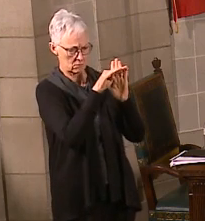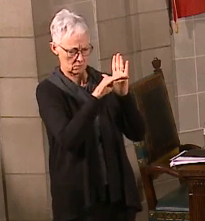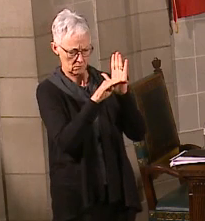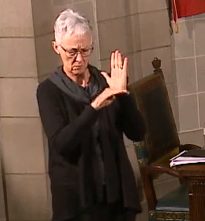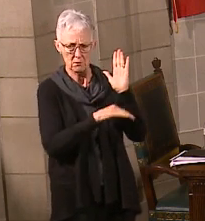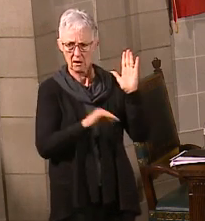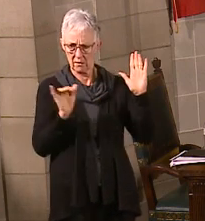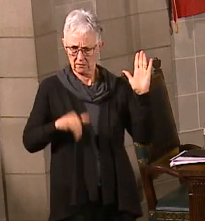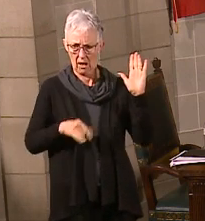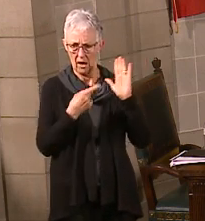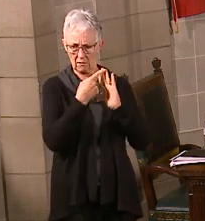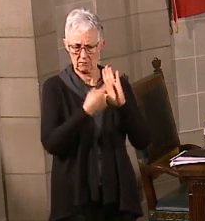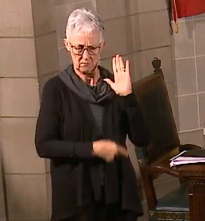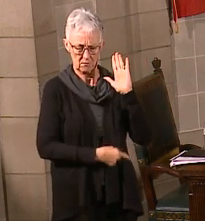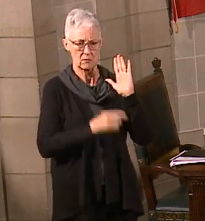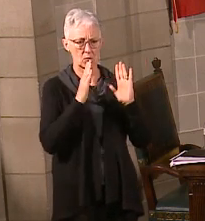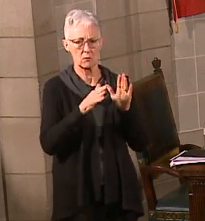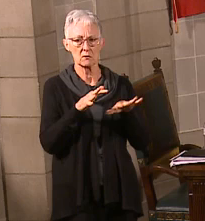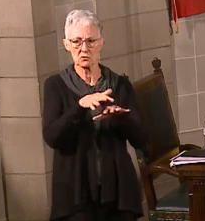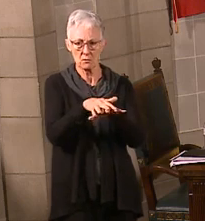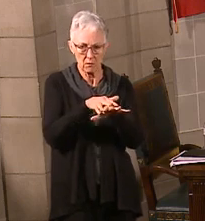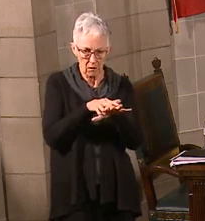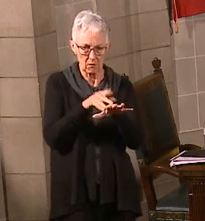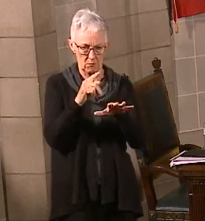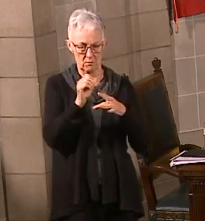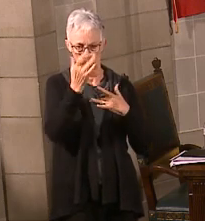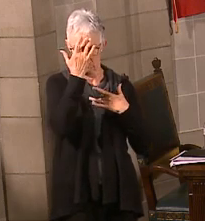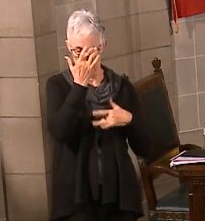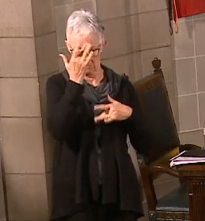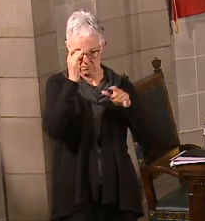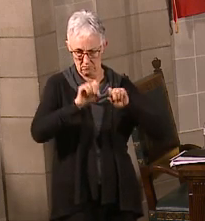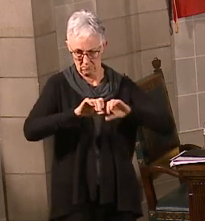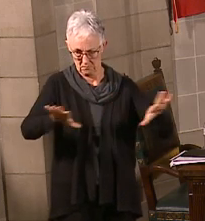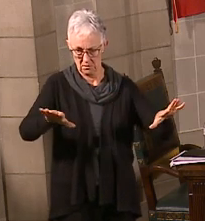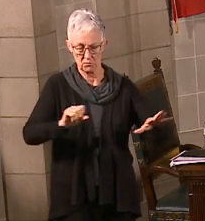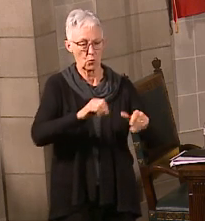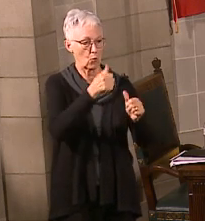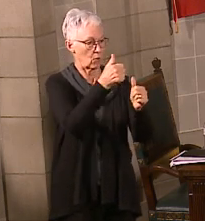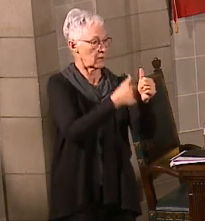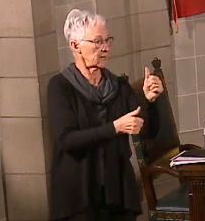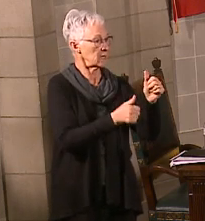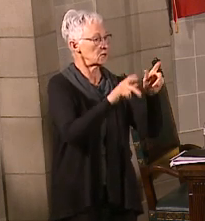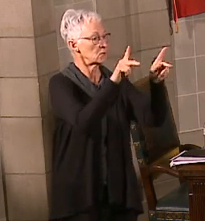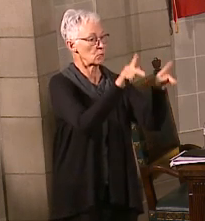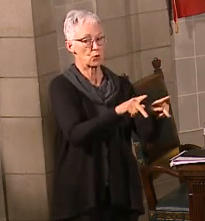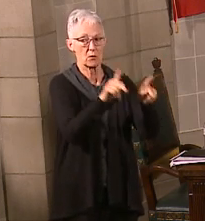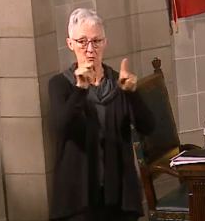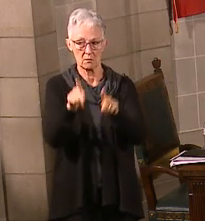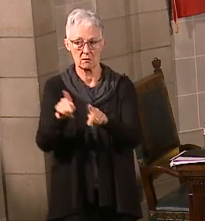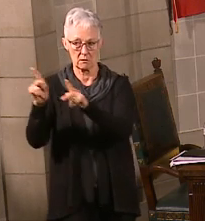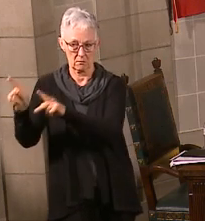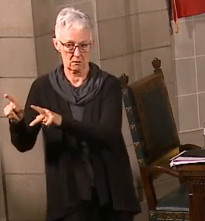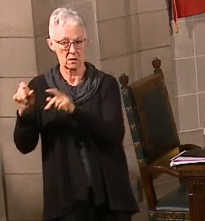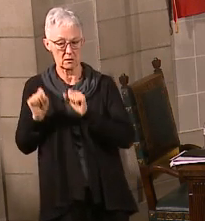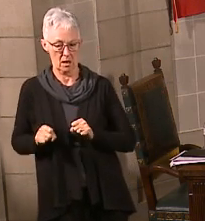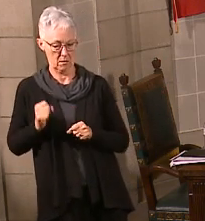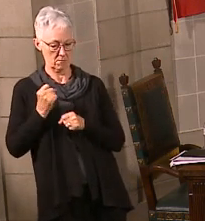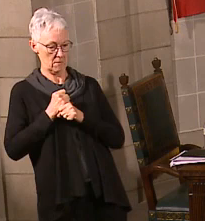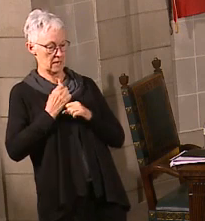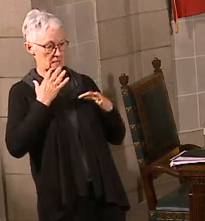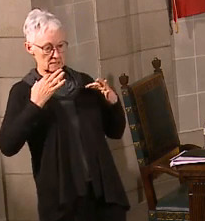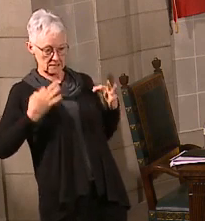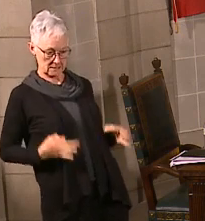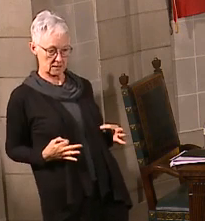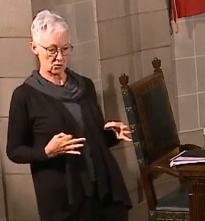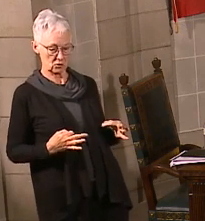Nebraskans to do to slow the spread of the virus, that every Nebraskan can be a part of this effort to slow the spread of virus here in our state, preserve